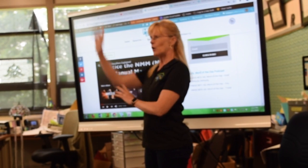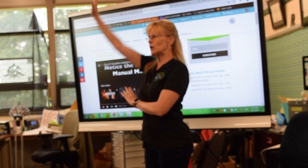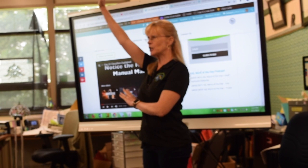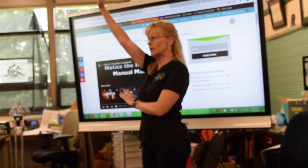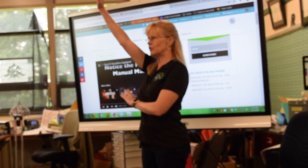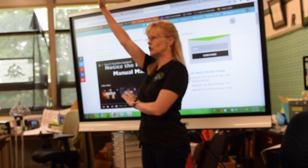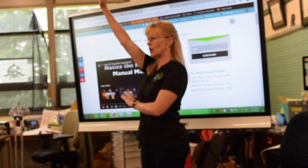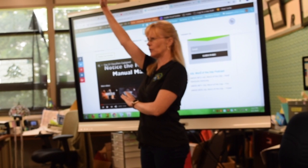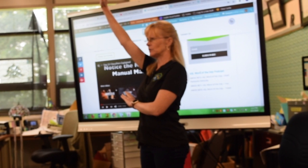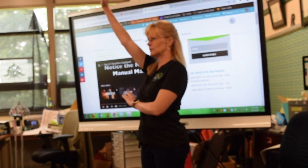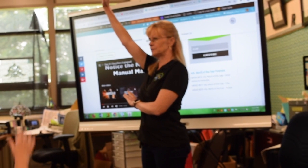Raise your hand if you know.